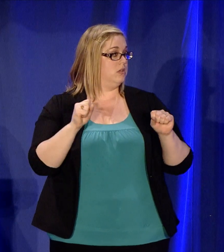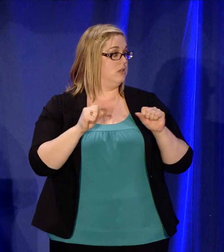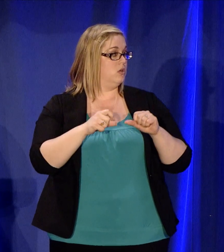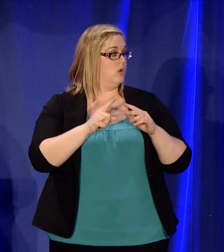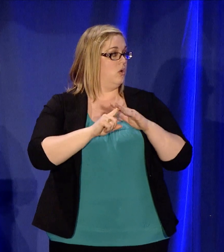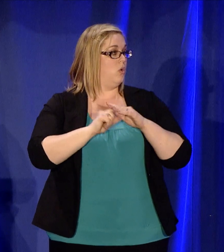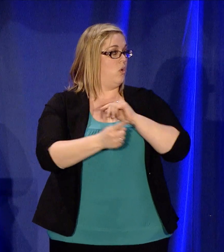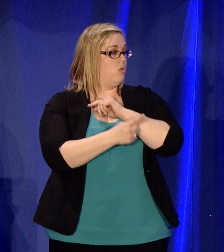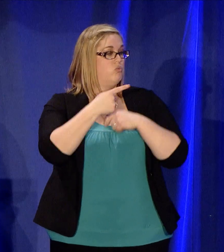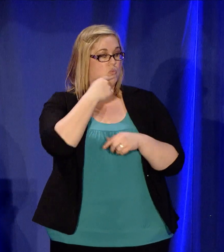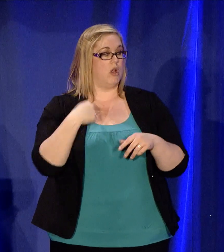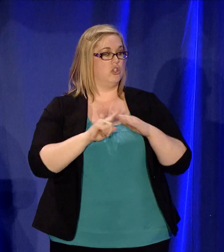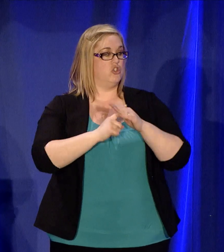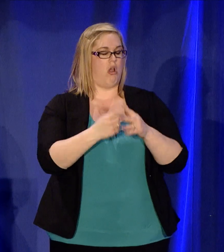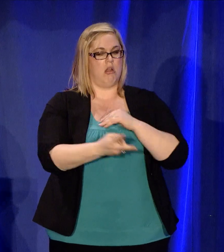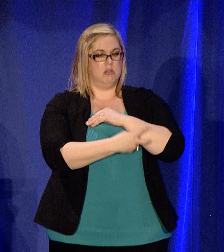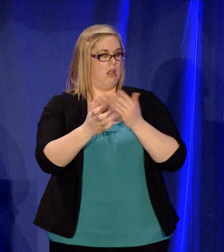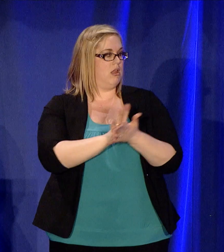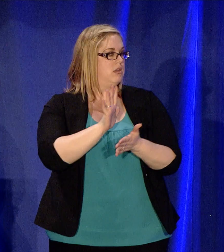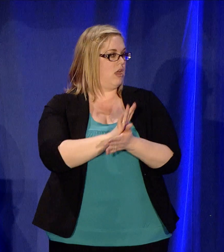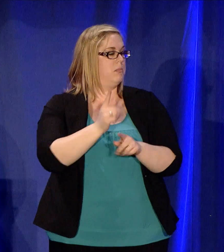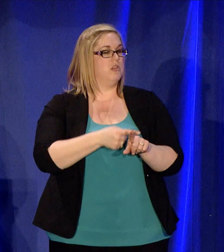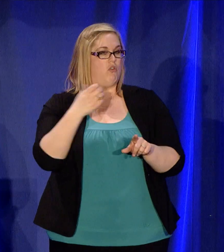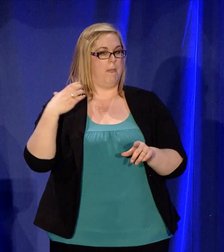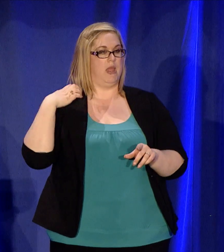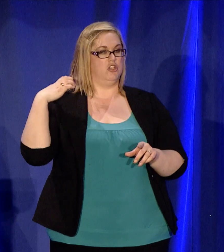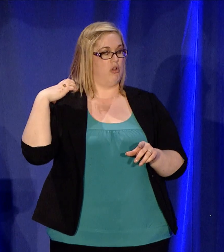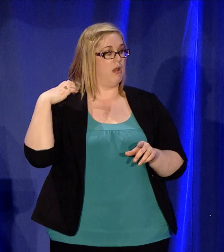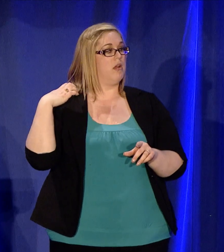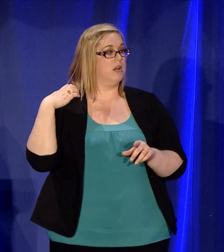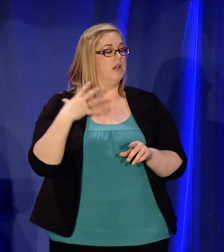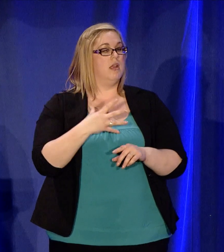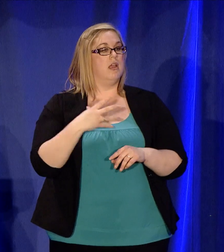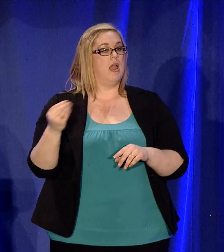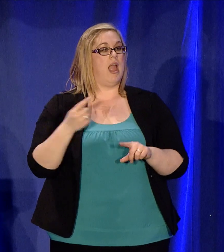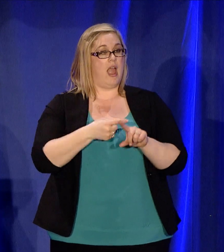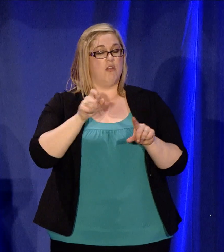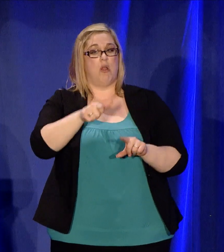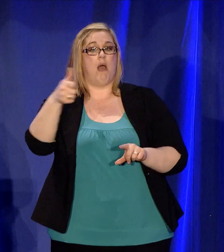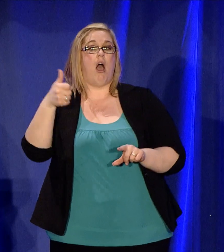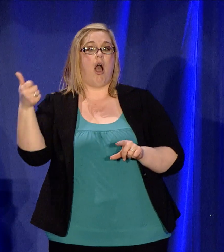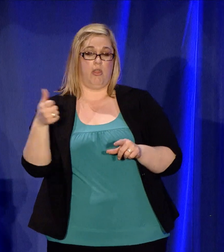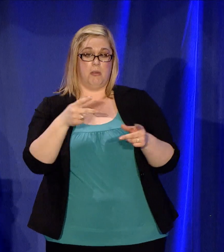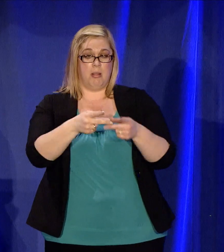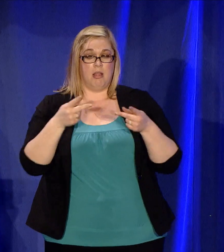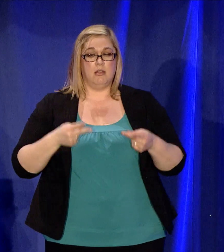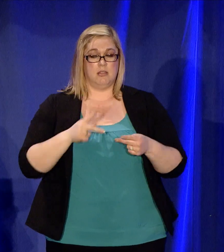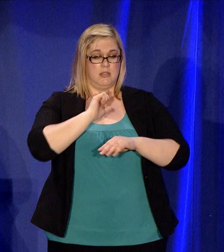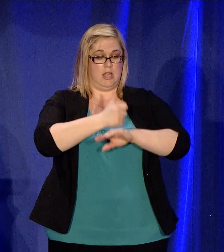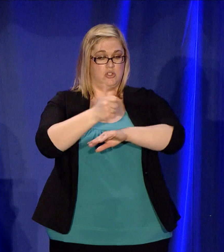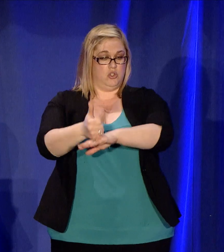stolen from the Democratic National Committee, from the chairman of Hillary Clinton's campaign, and from other democratic